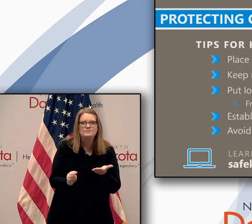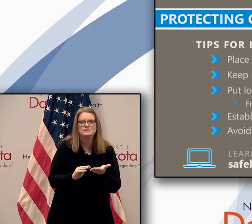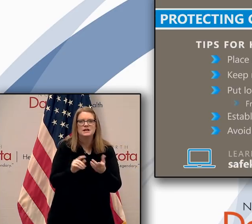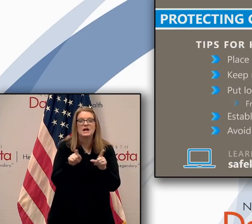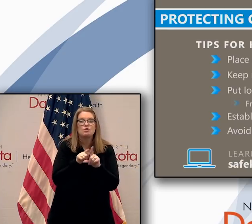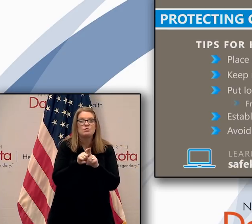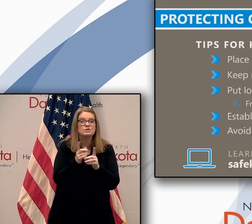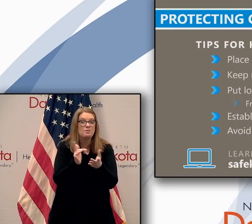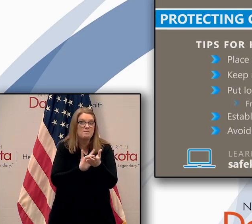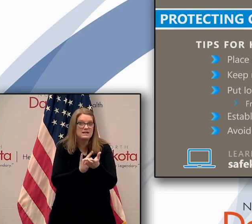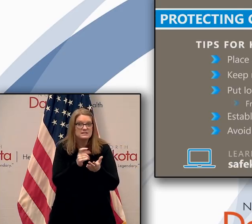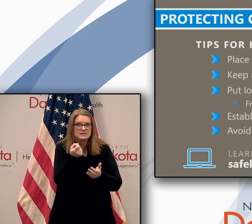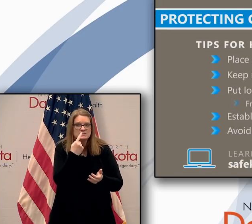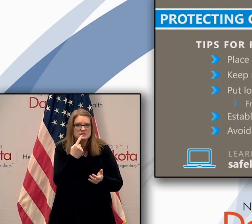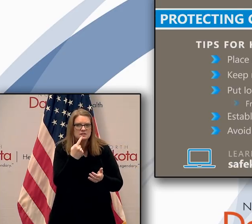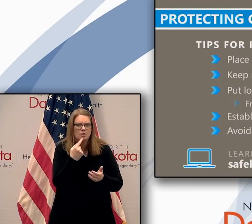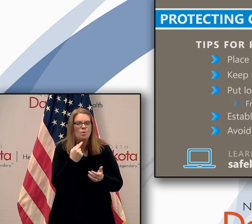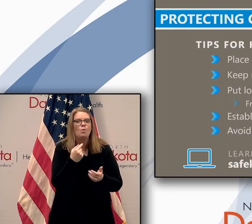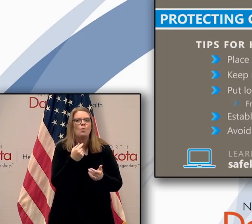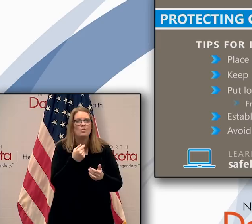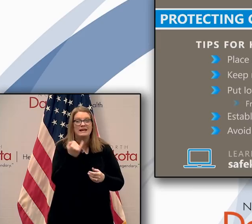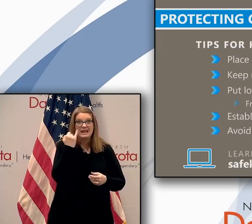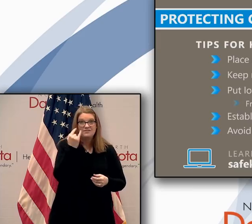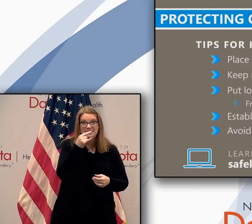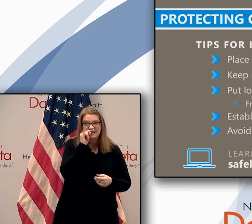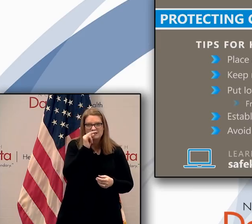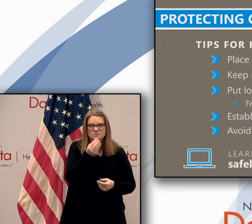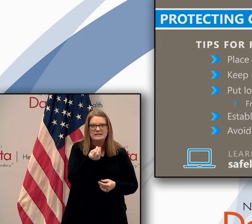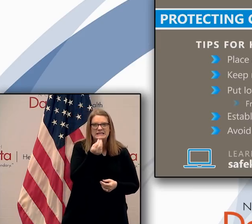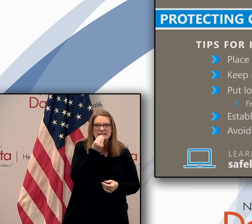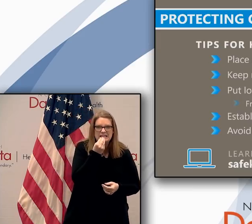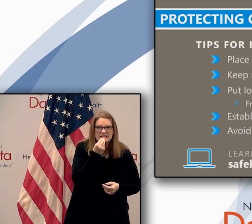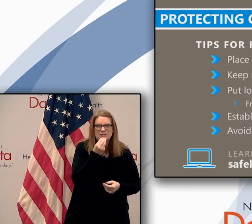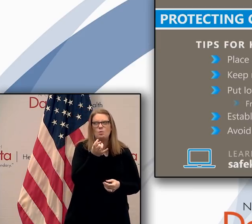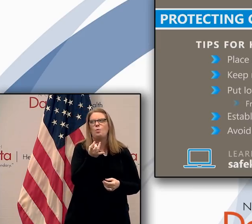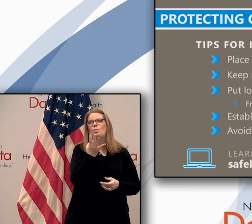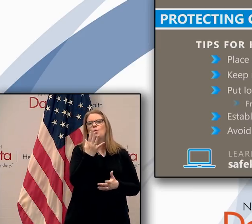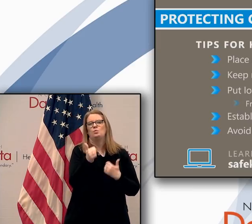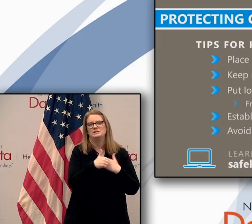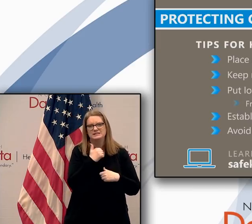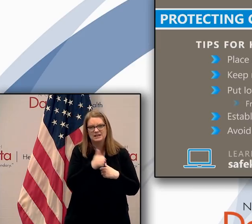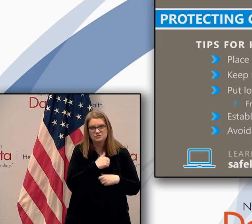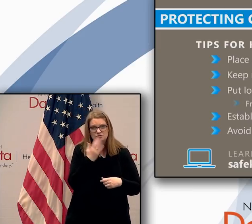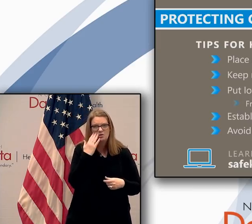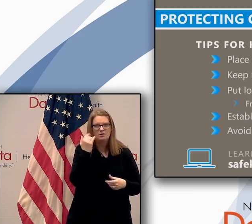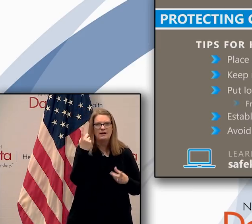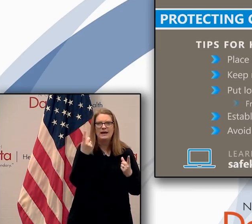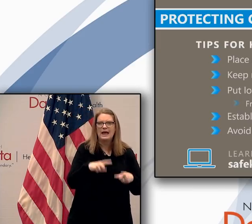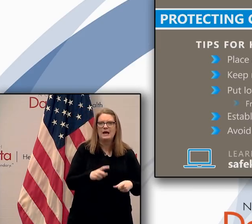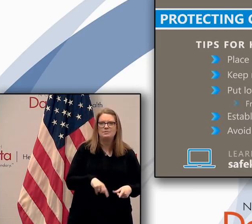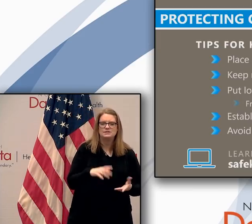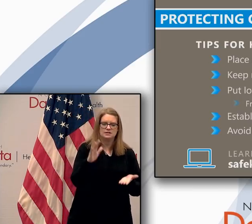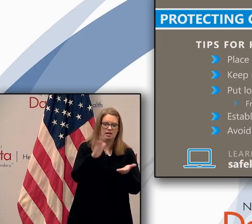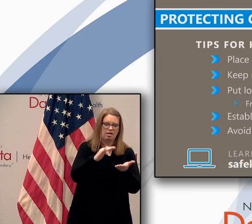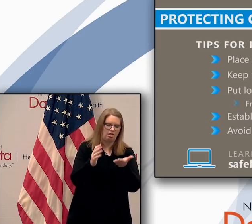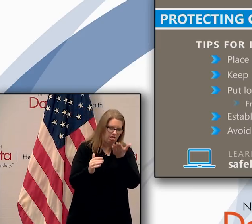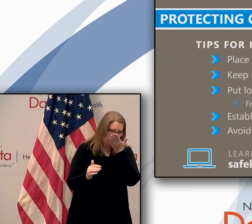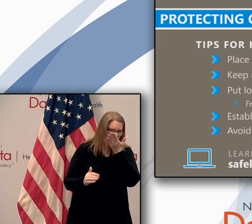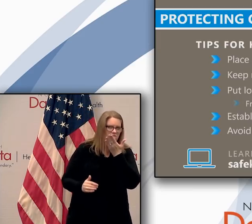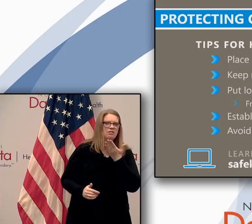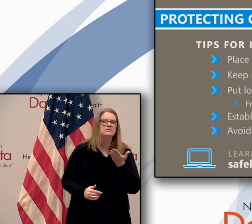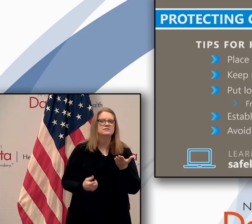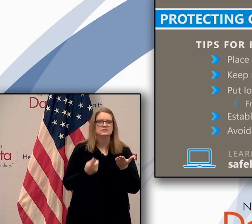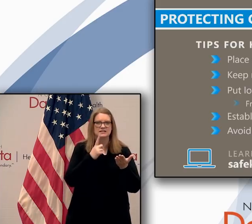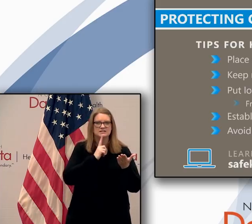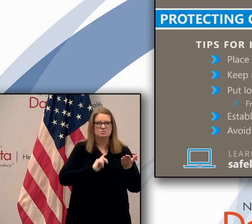are dangerous, when consumed because of the high alcohol component of these. It will